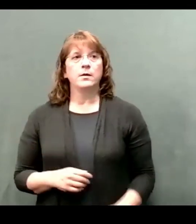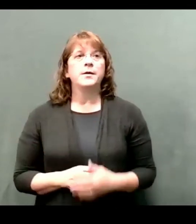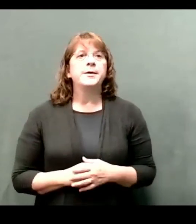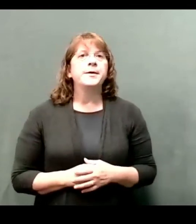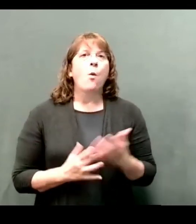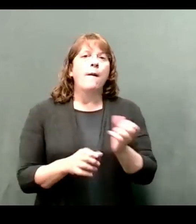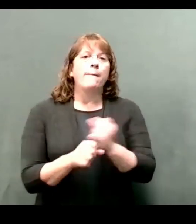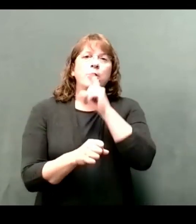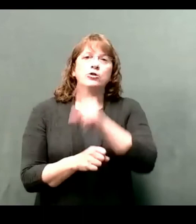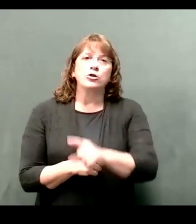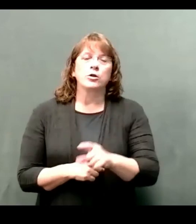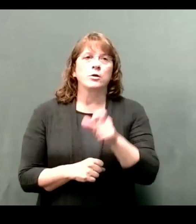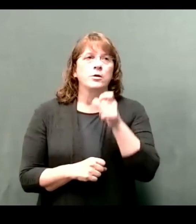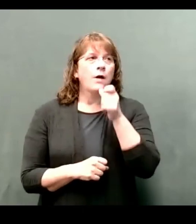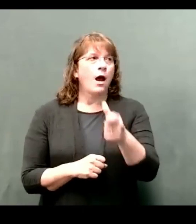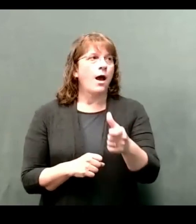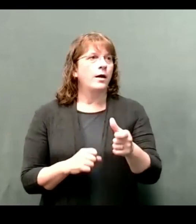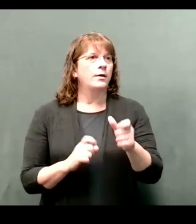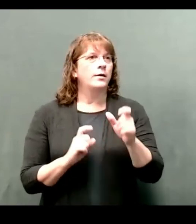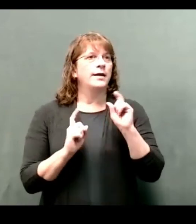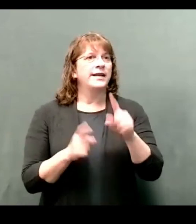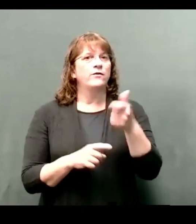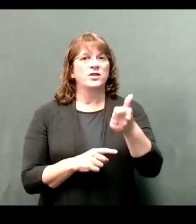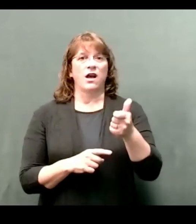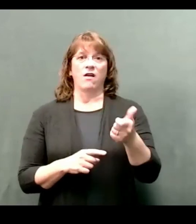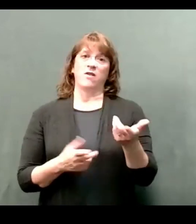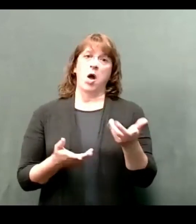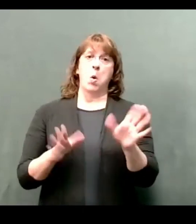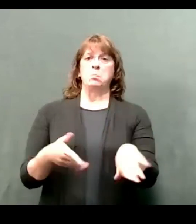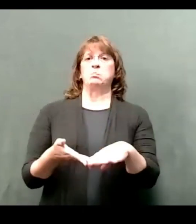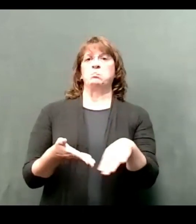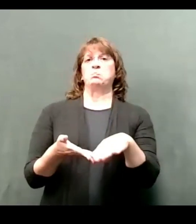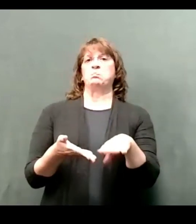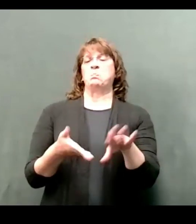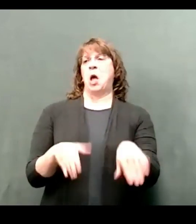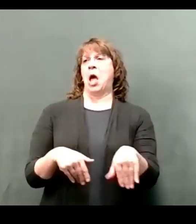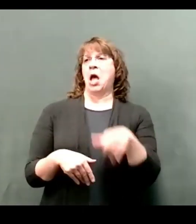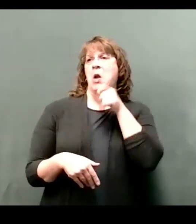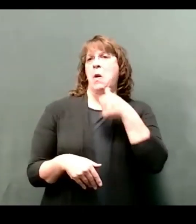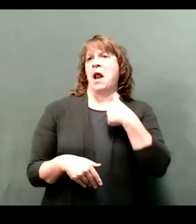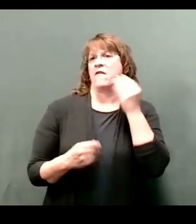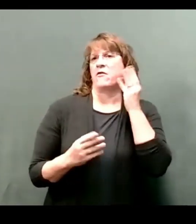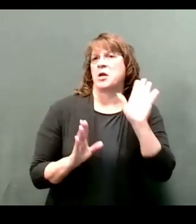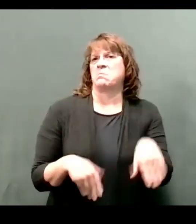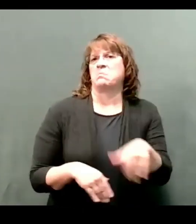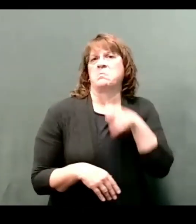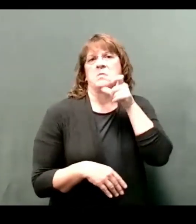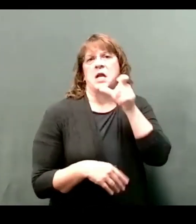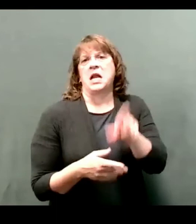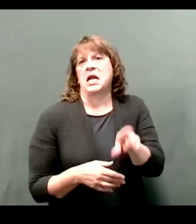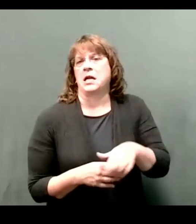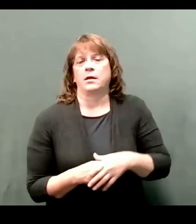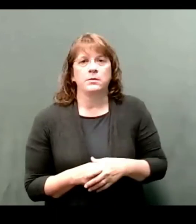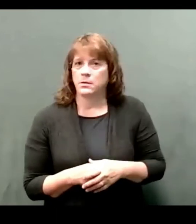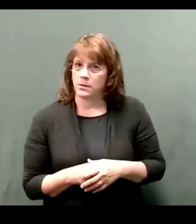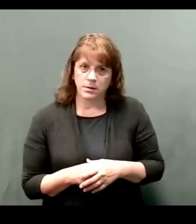We want to be sure that we're not giving ourselves essentially a cop-out, right? Where just because we don't have this information doesn't mean that we don't need to be thinking about these